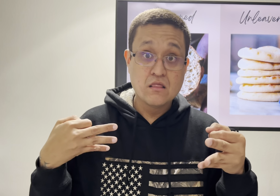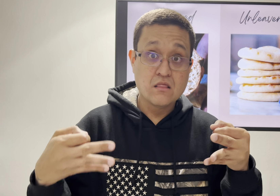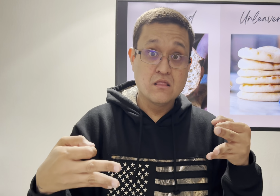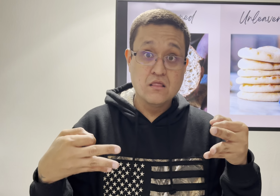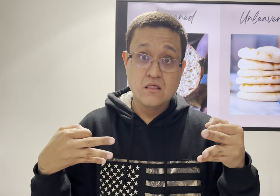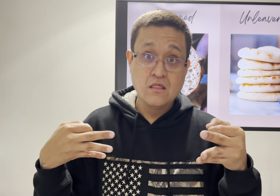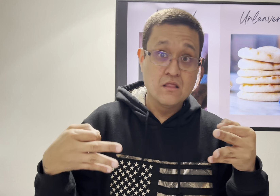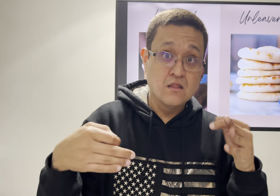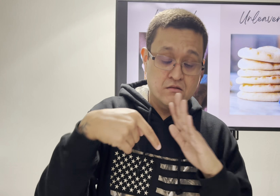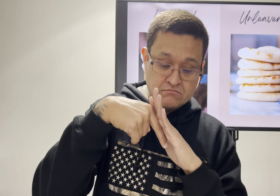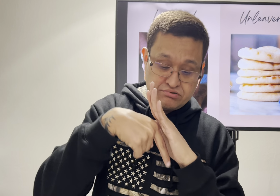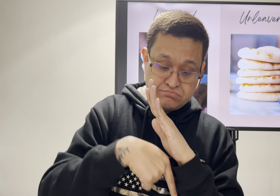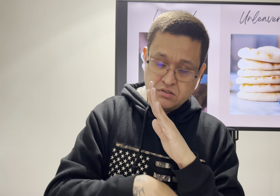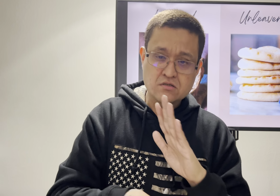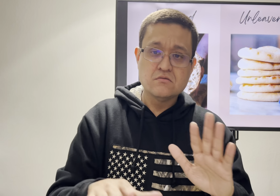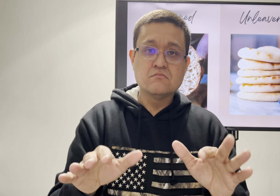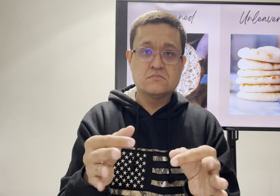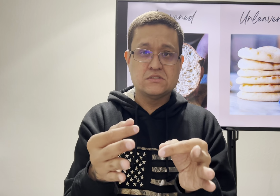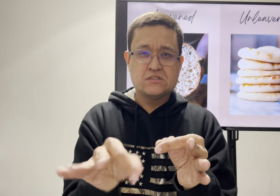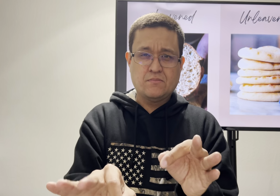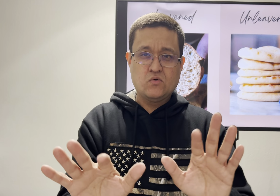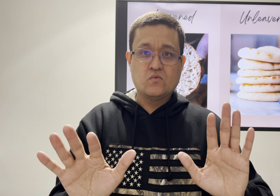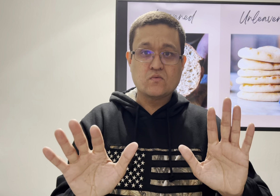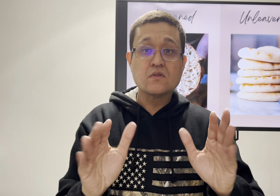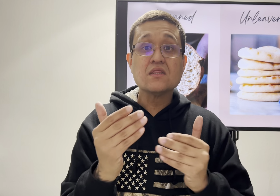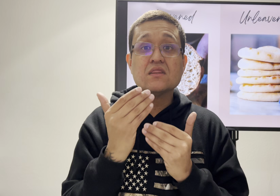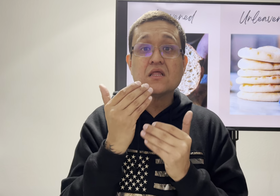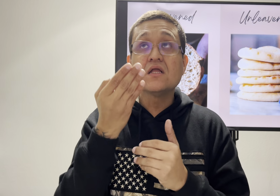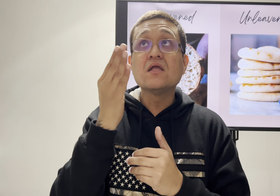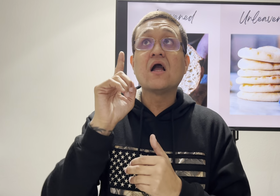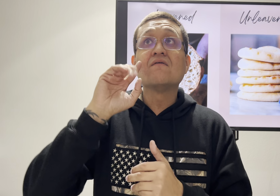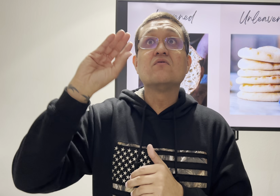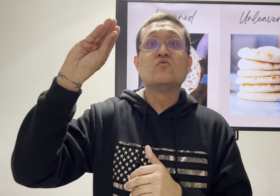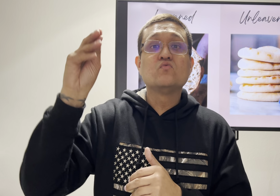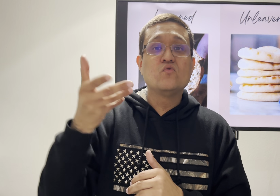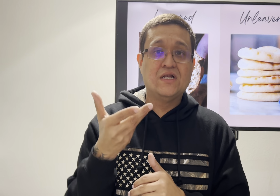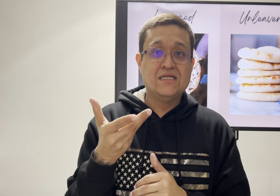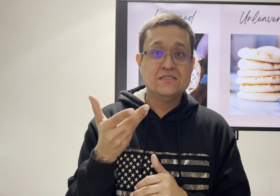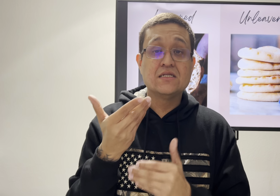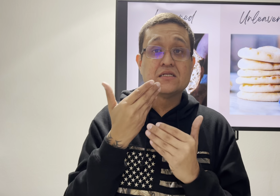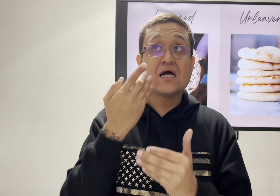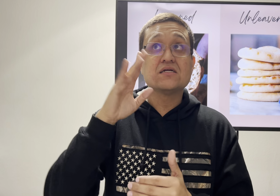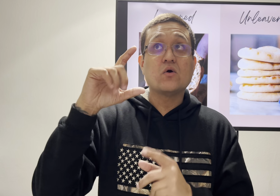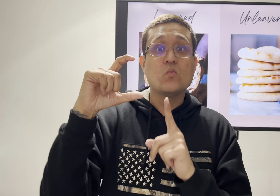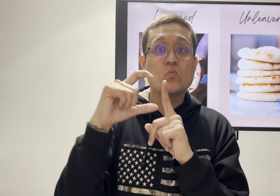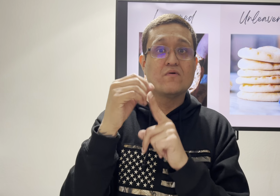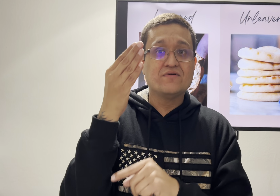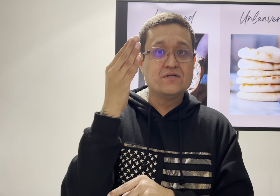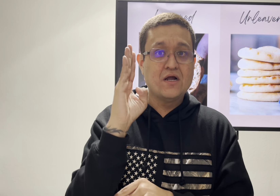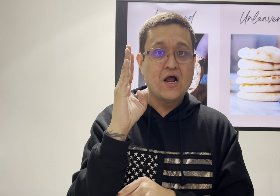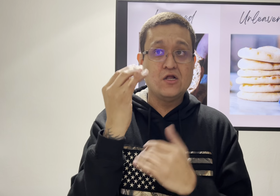It's very simple. I could explain even deeper, but we want to keep it simple today. Thank God for his grace and his word of